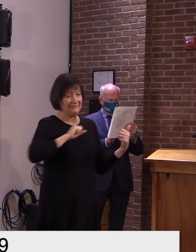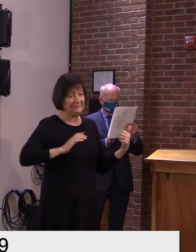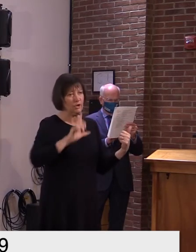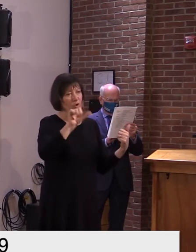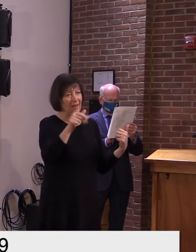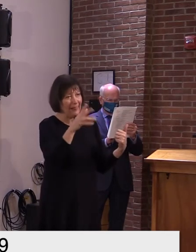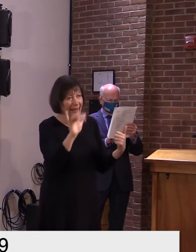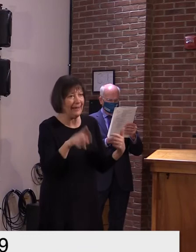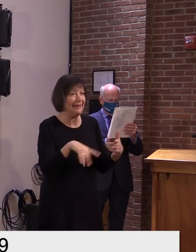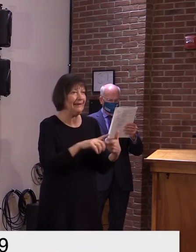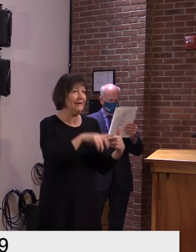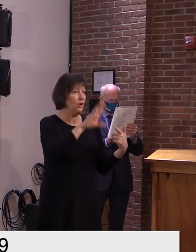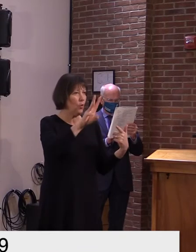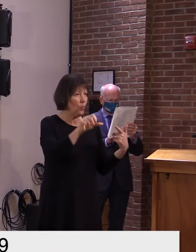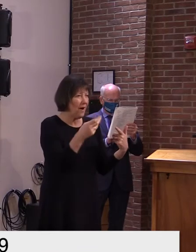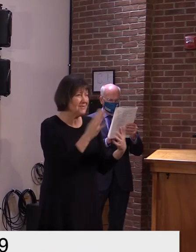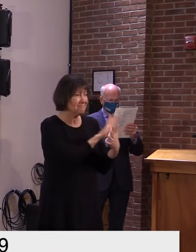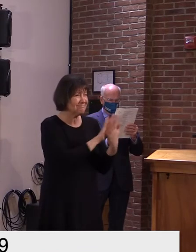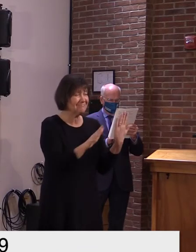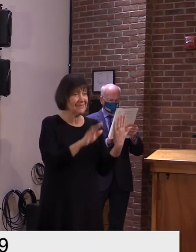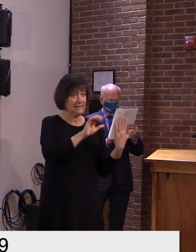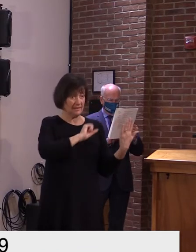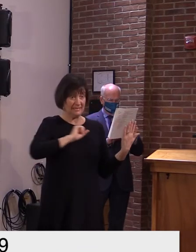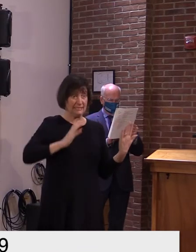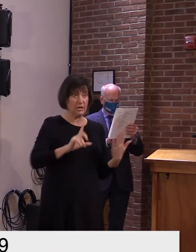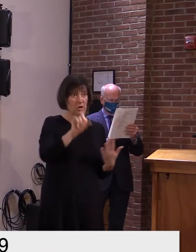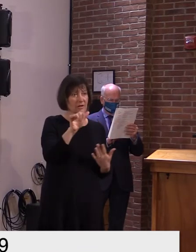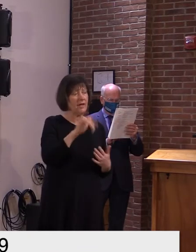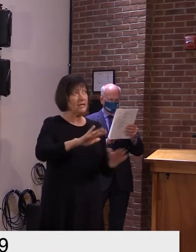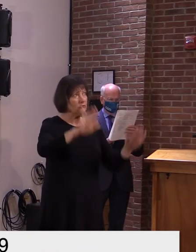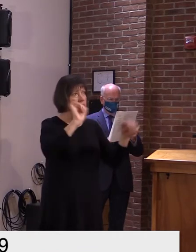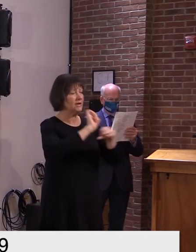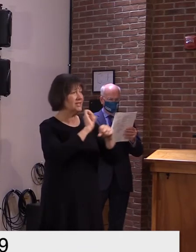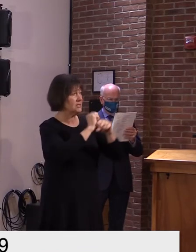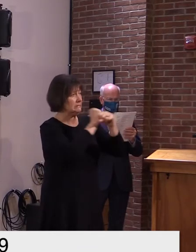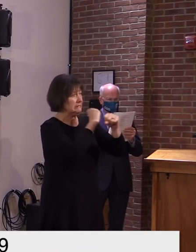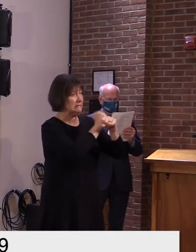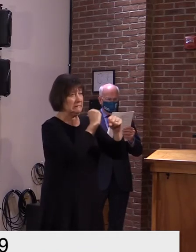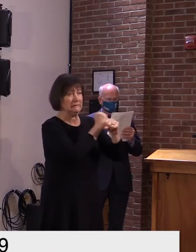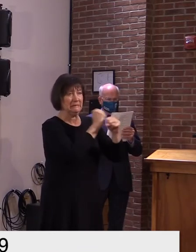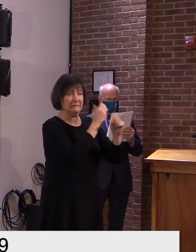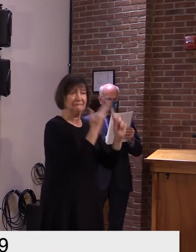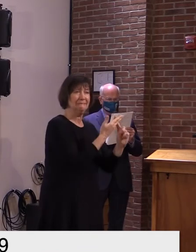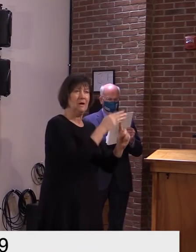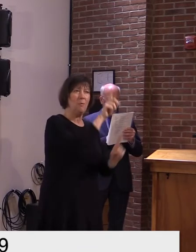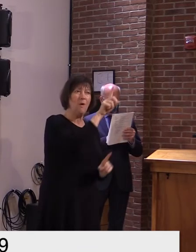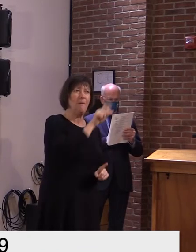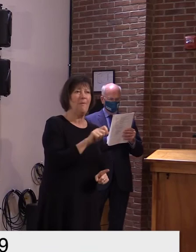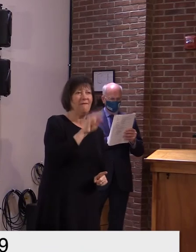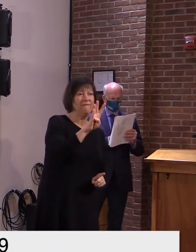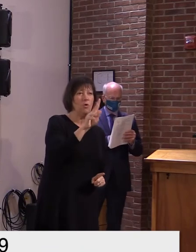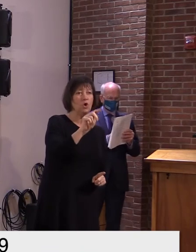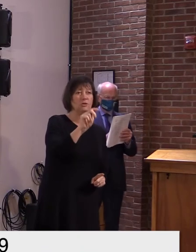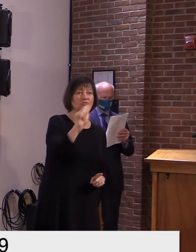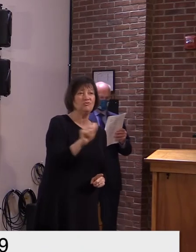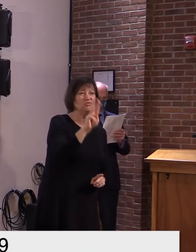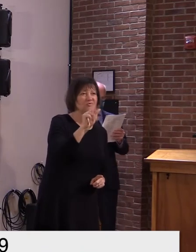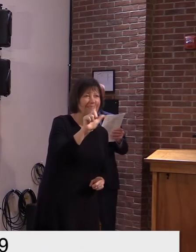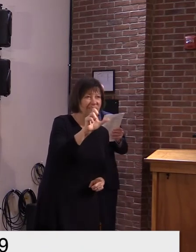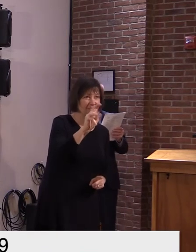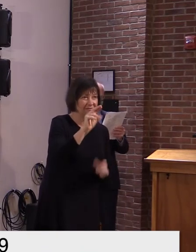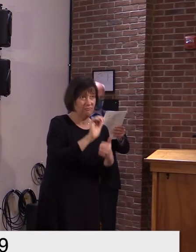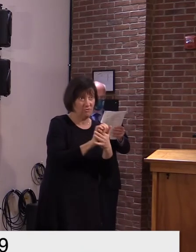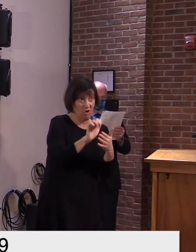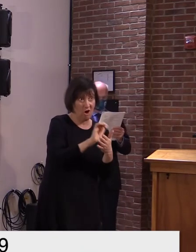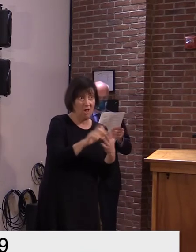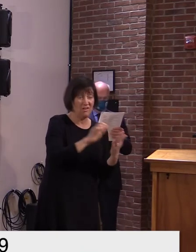job with the budget bill, $1.4 trillion bill that does have a lot of initiatives for Vermont